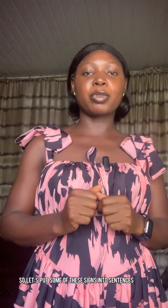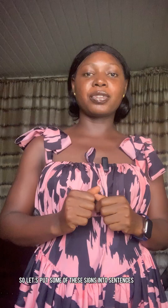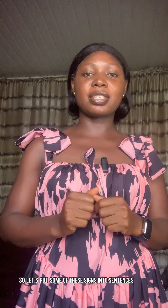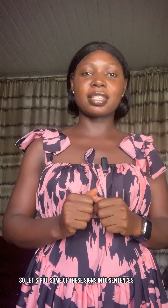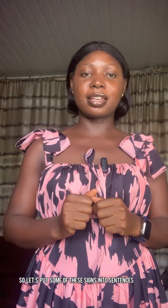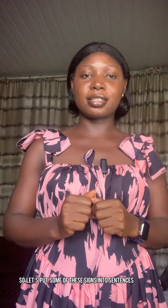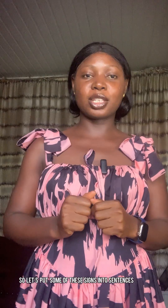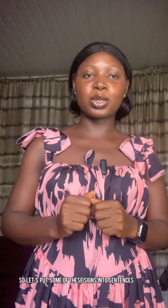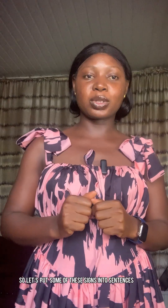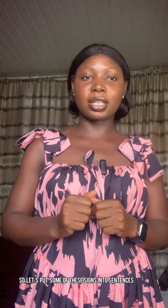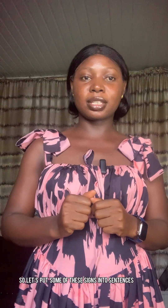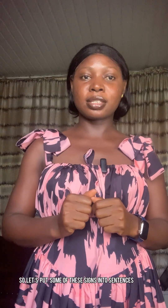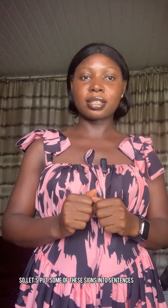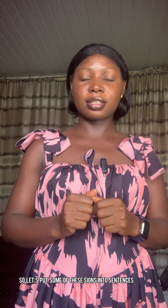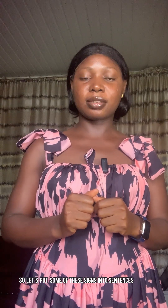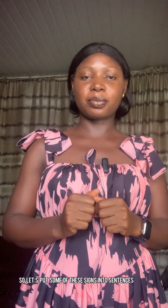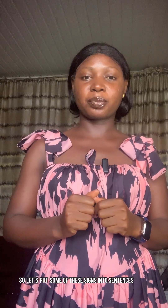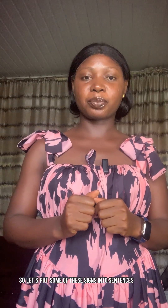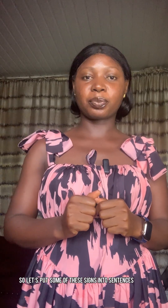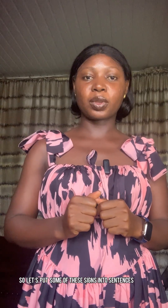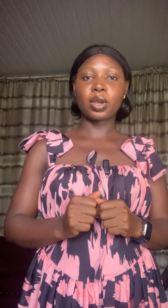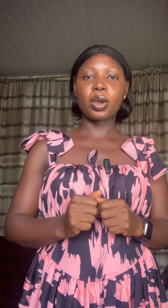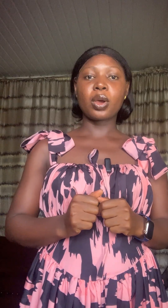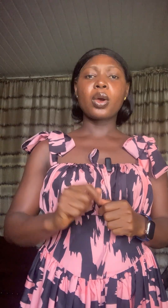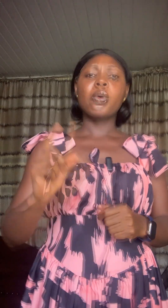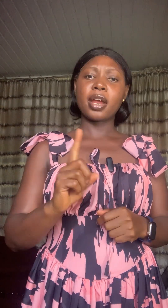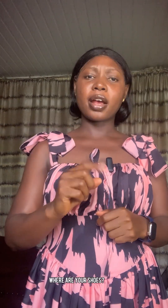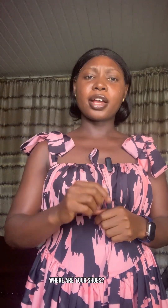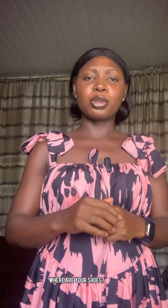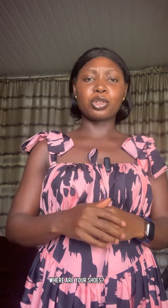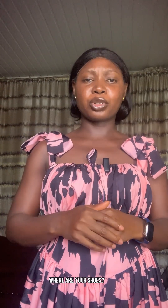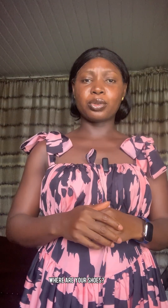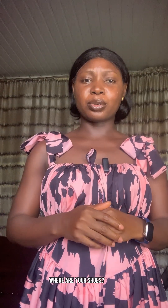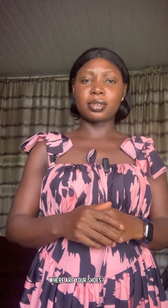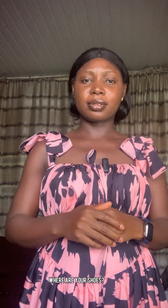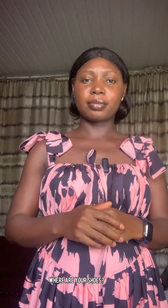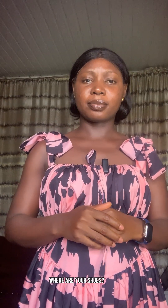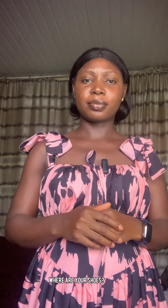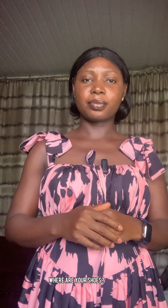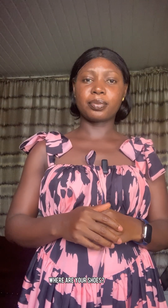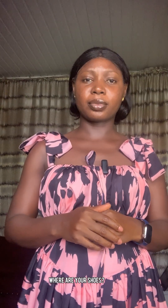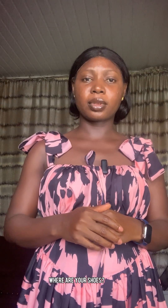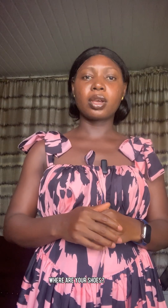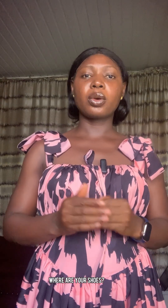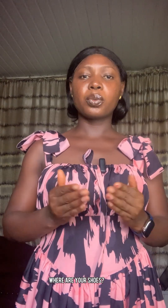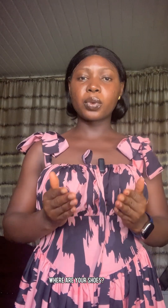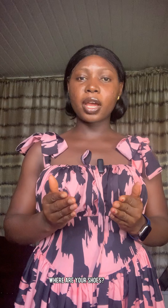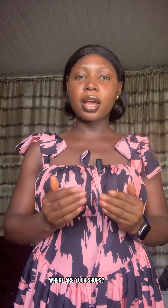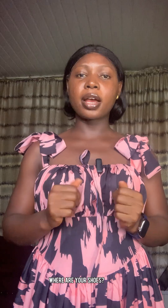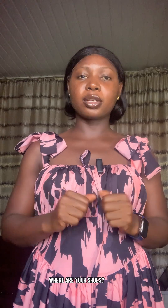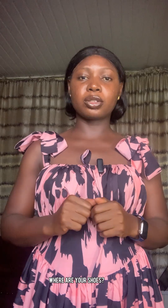these signs into sentences. Where are your shoes? Where are your